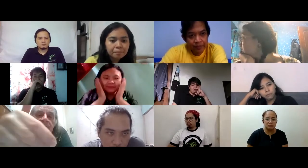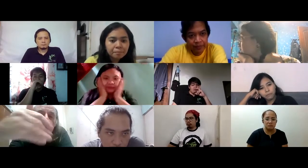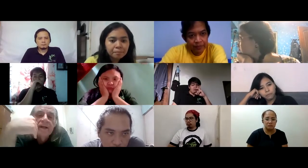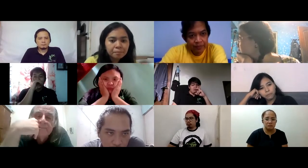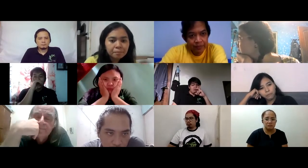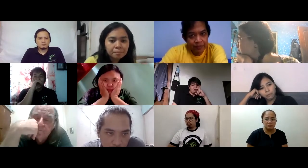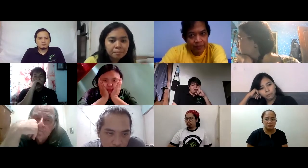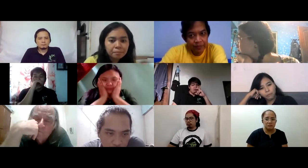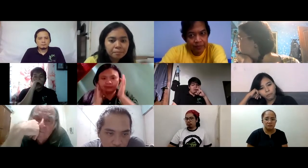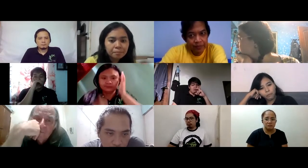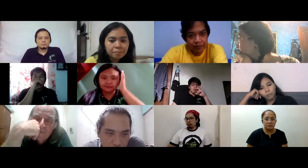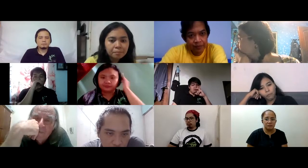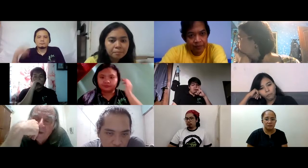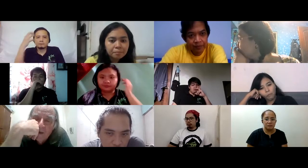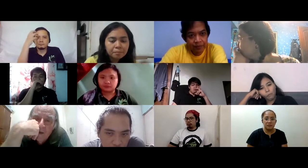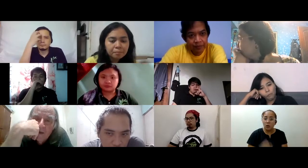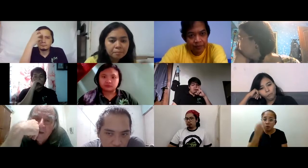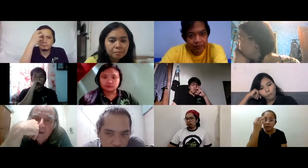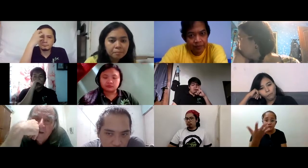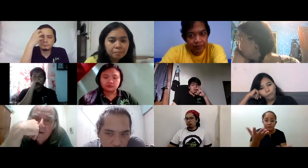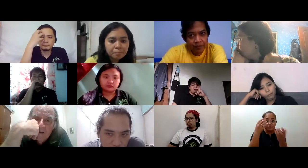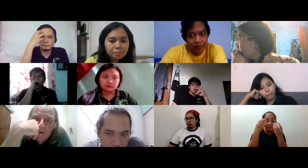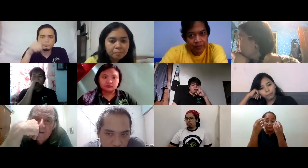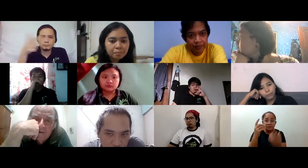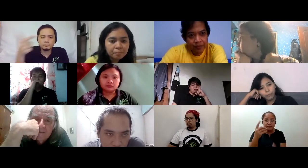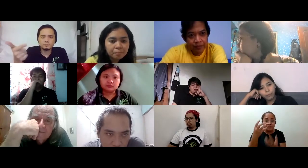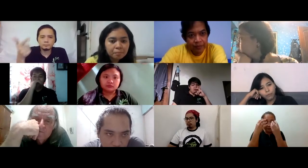Okay, so Ray?